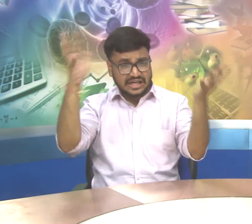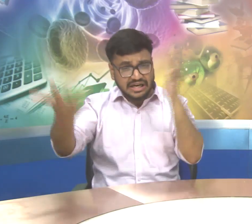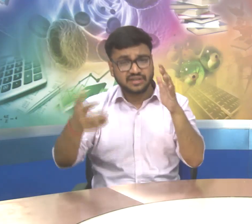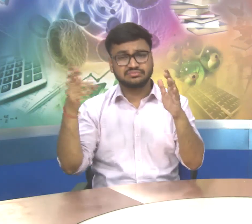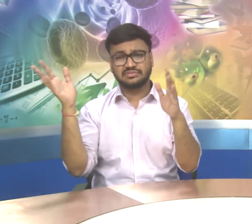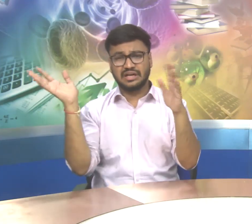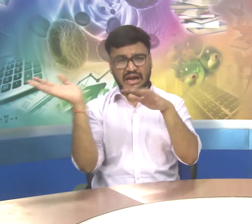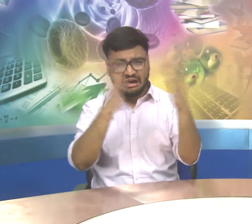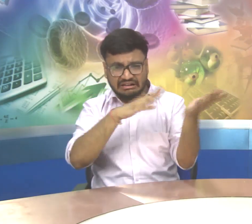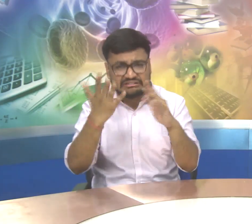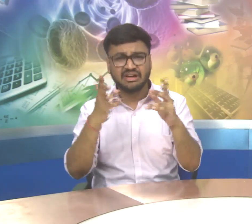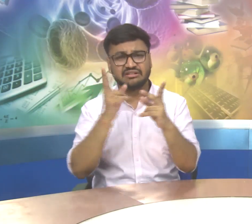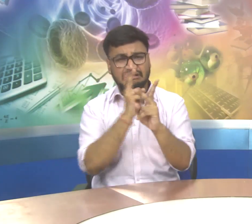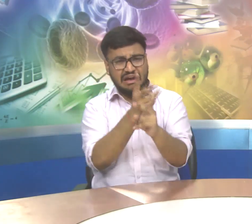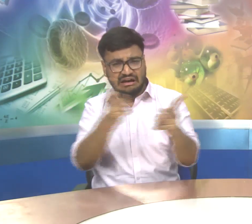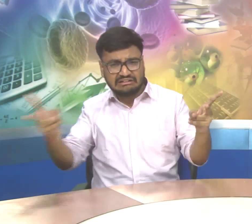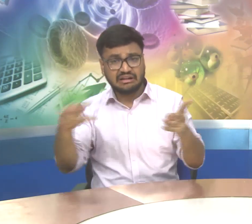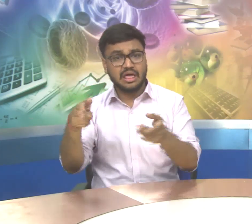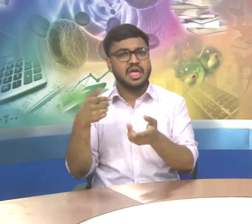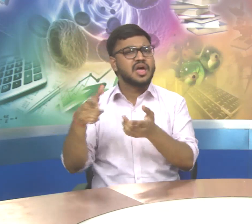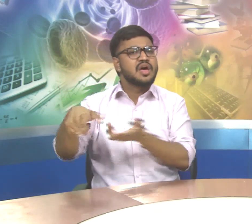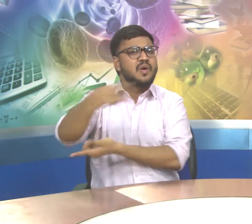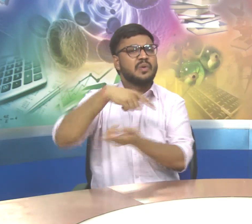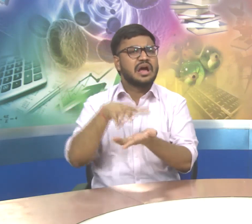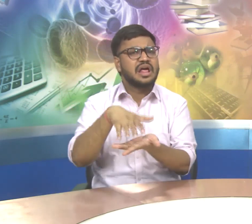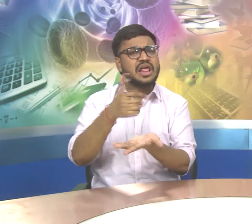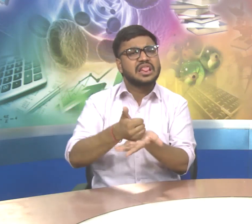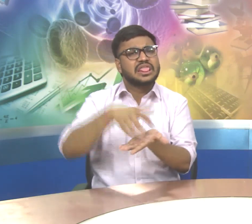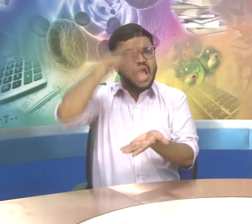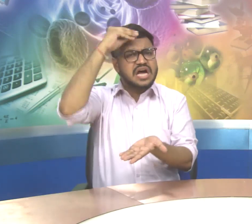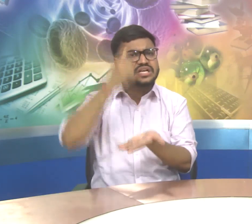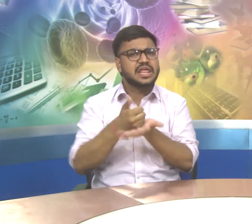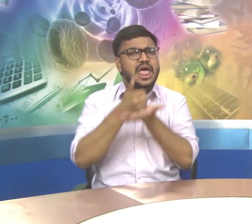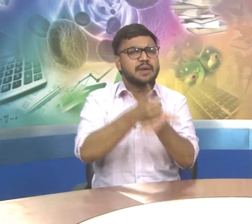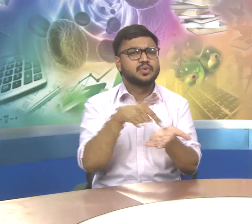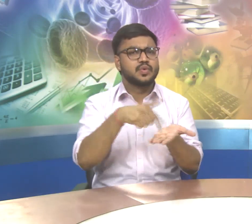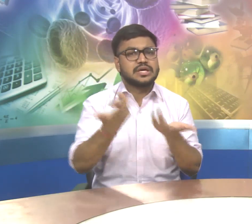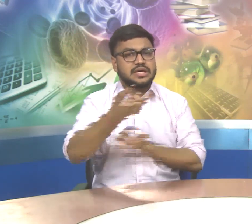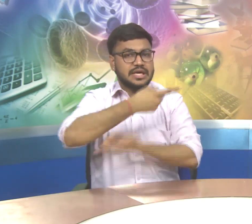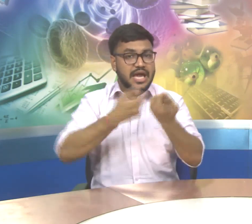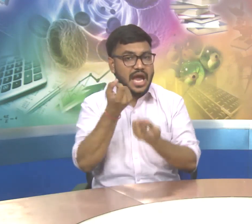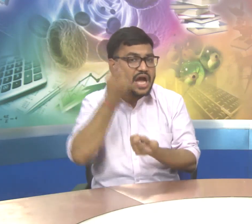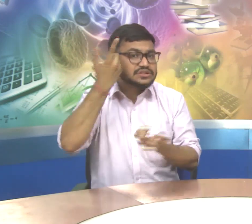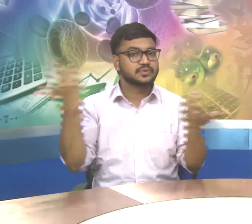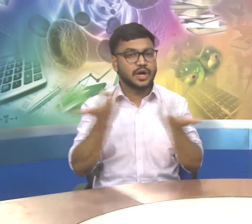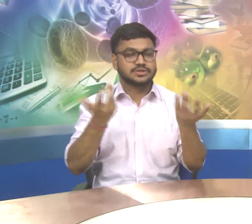We will also learn how overuse of these resources is harming the